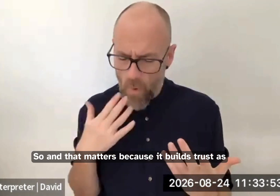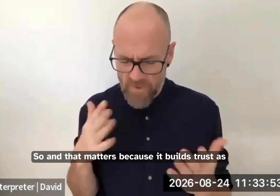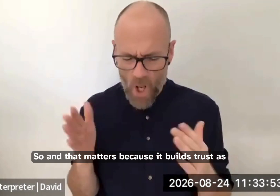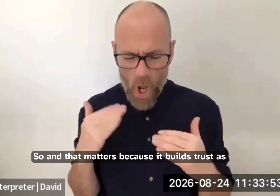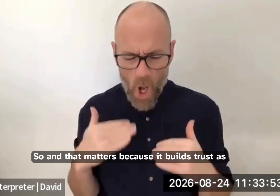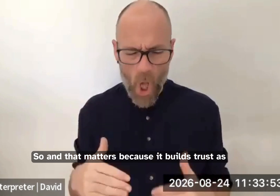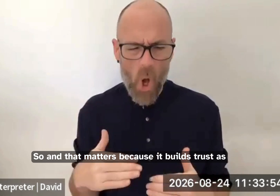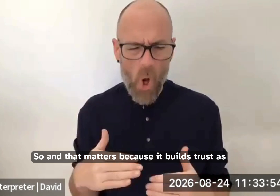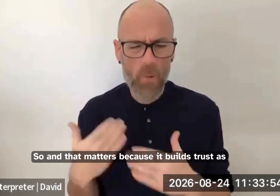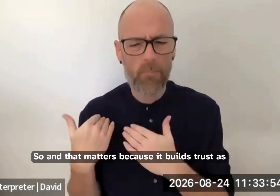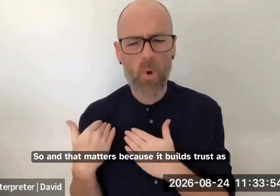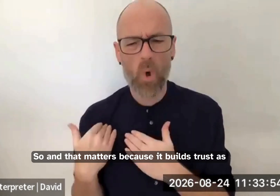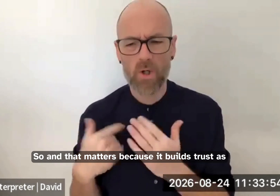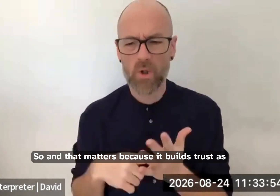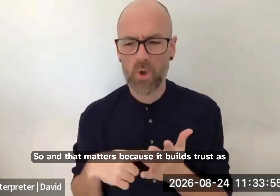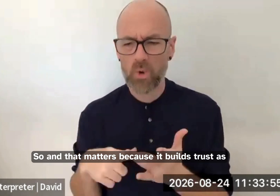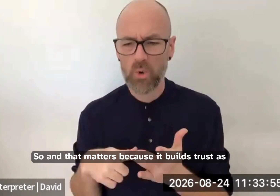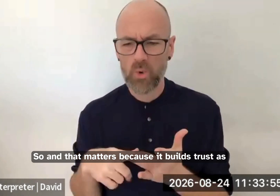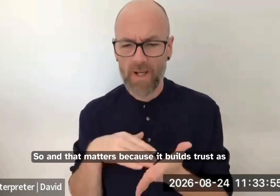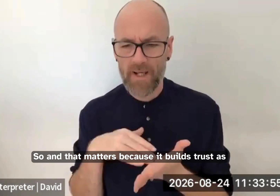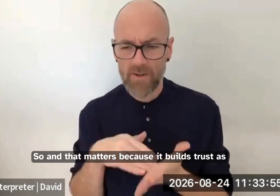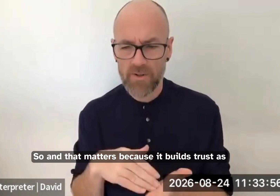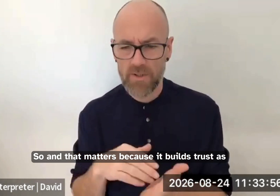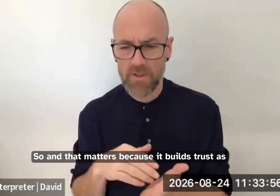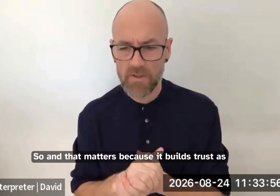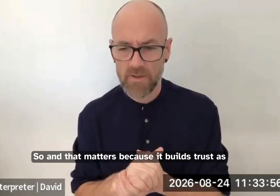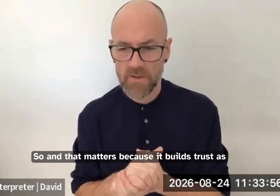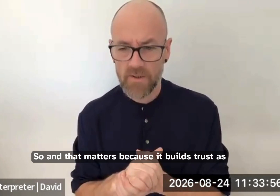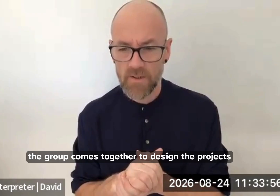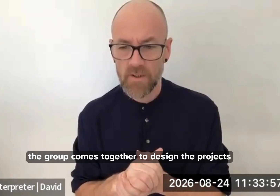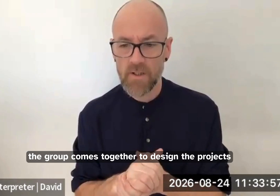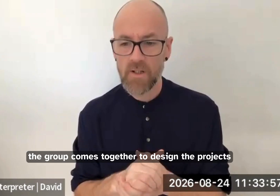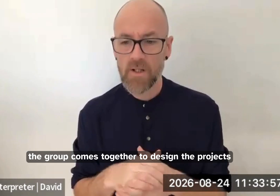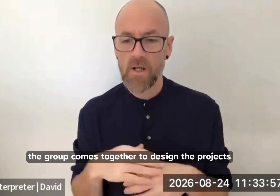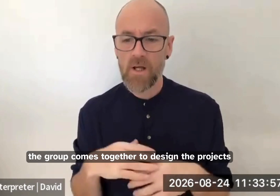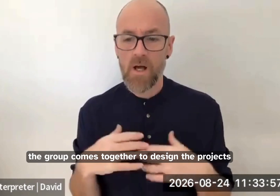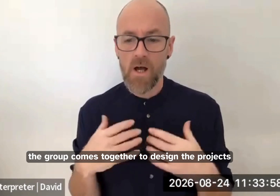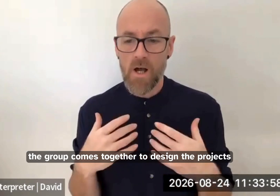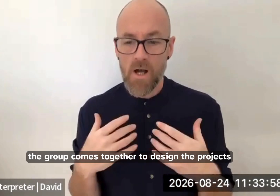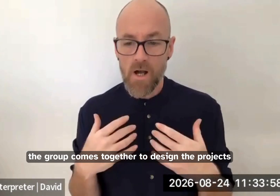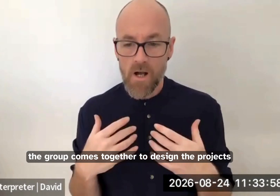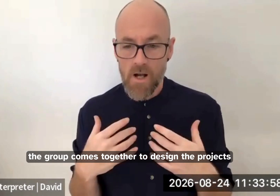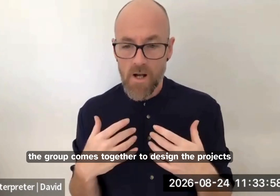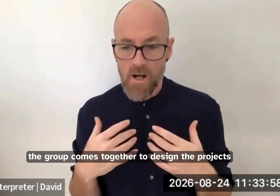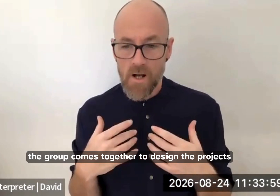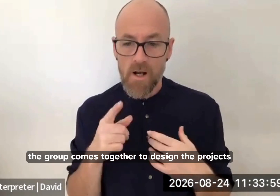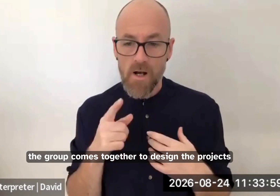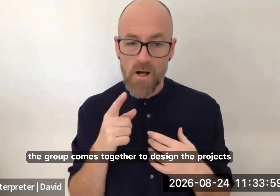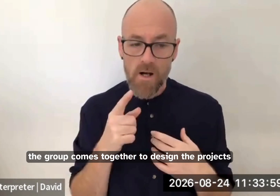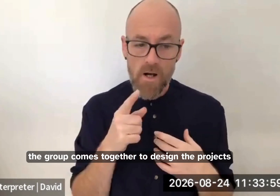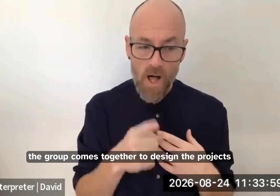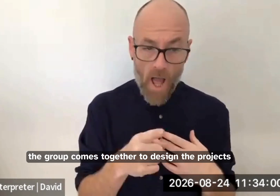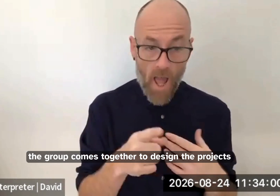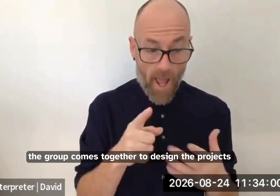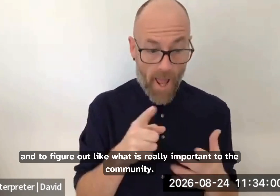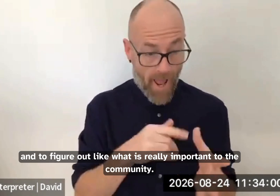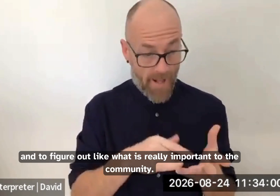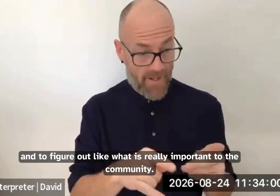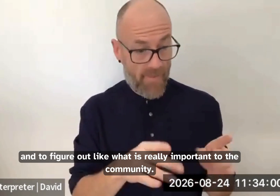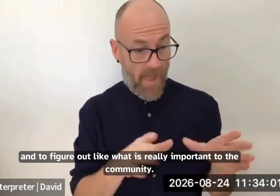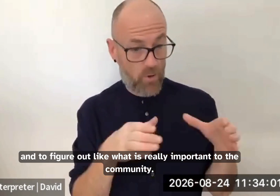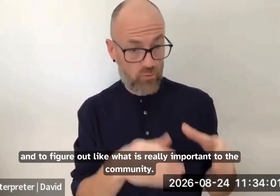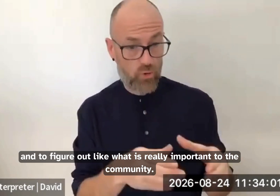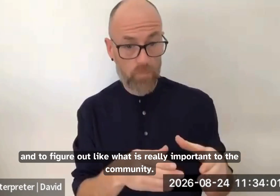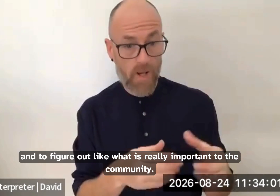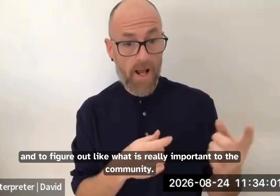So, and that matters because it builds trust as the group comes together to design the projects